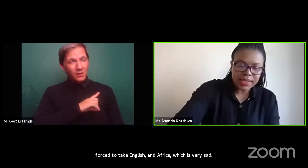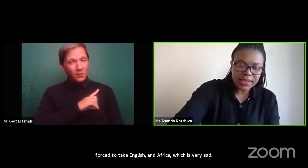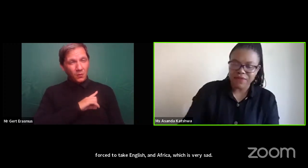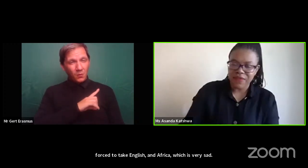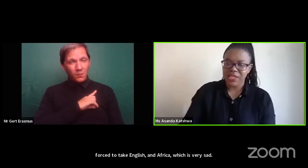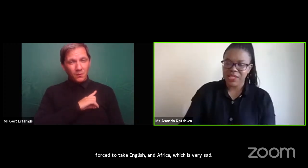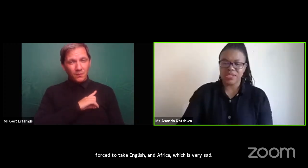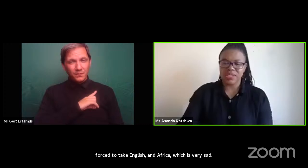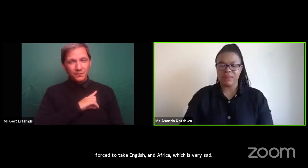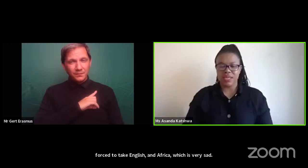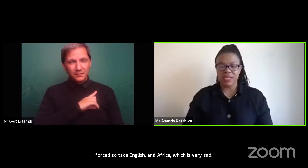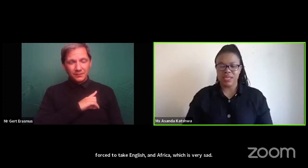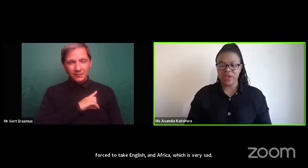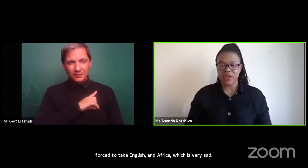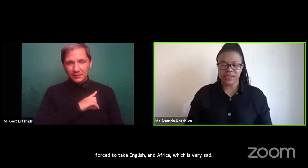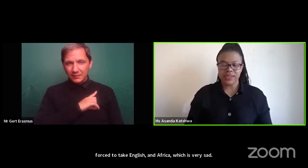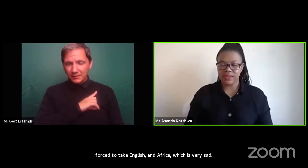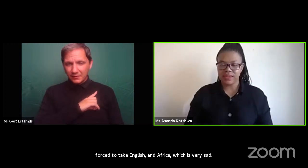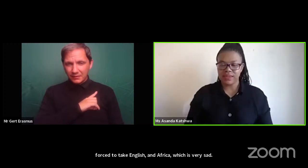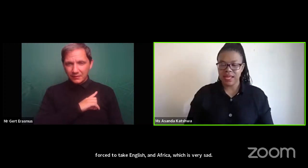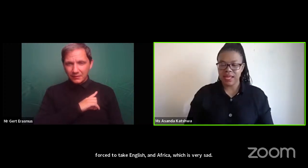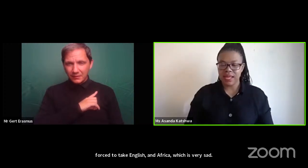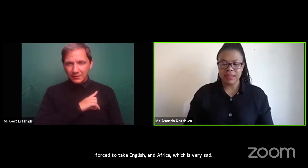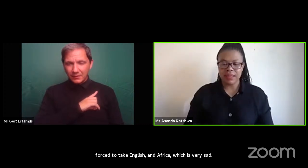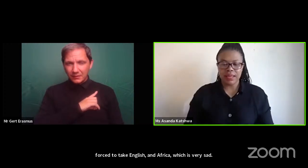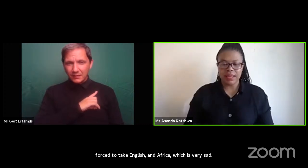it disadvantages in many ways.